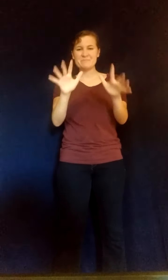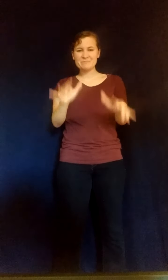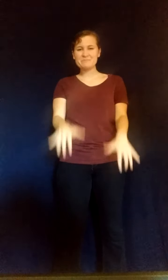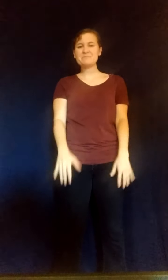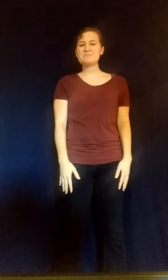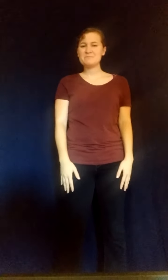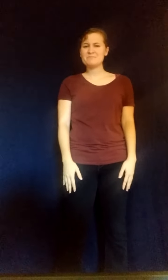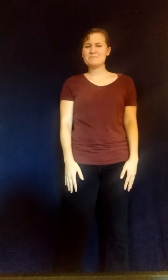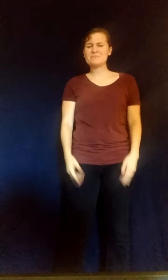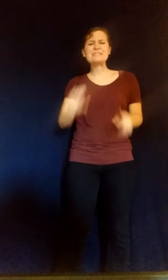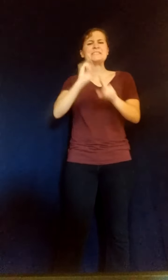For better or for worse.